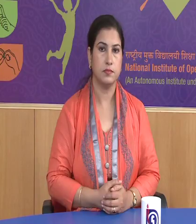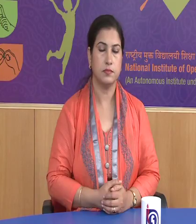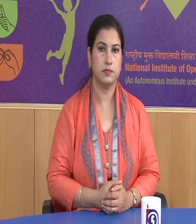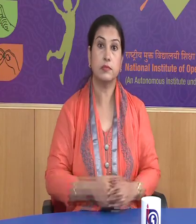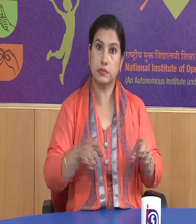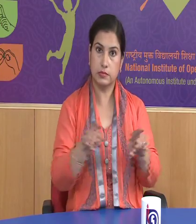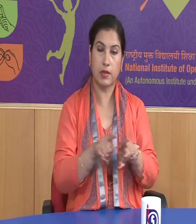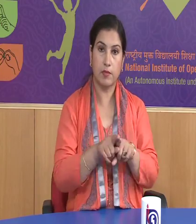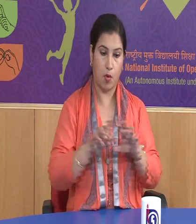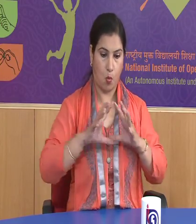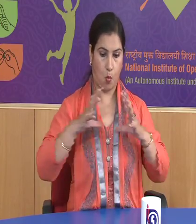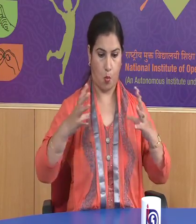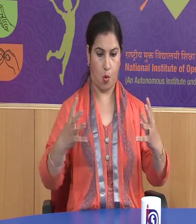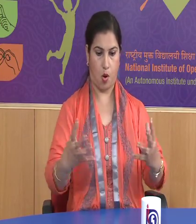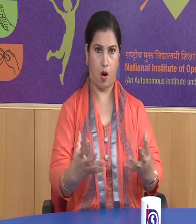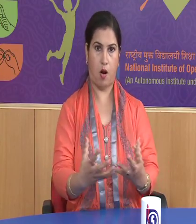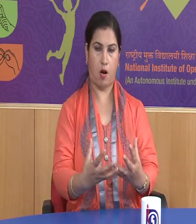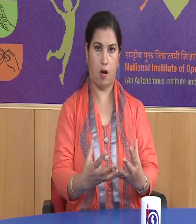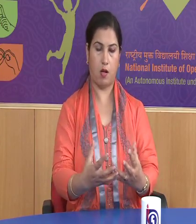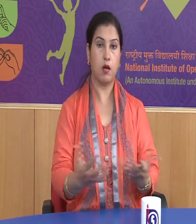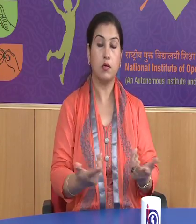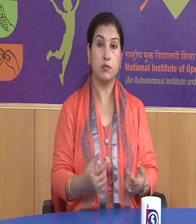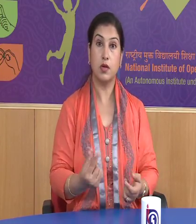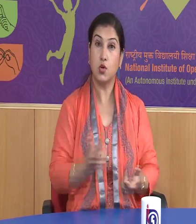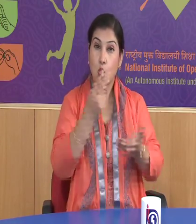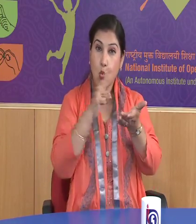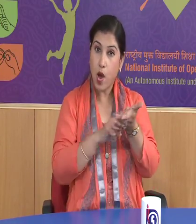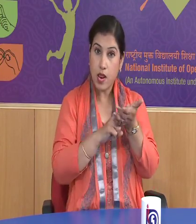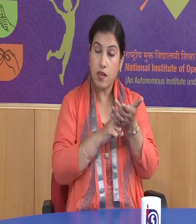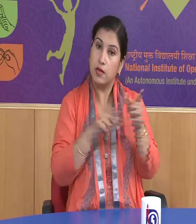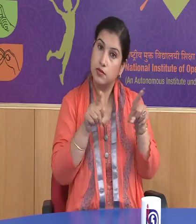United Nations is an international organization.